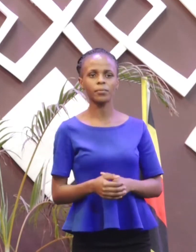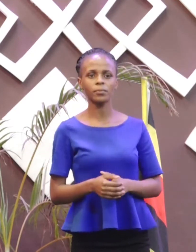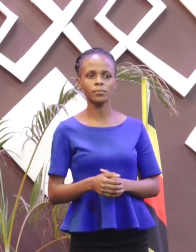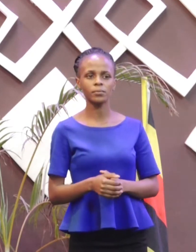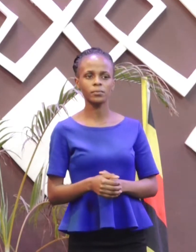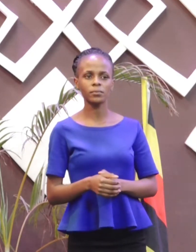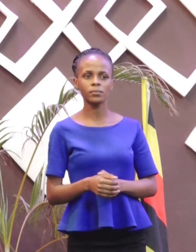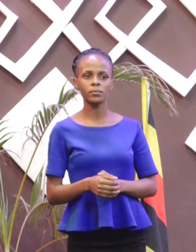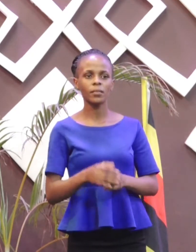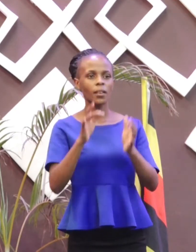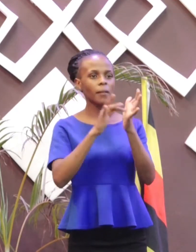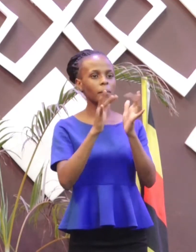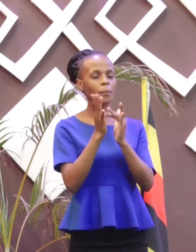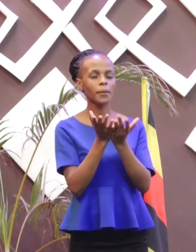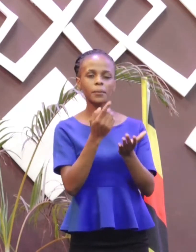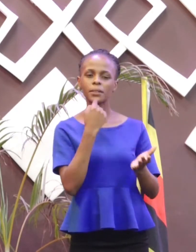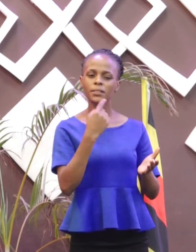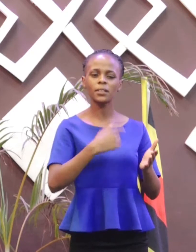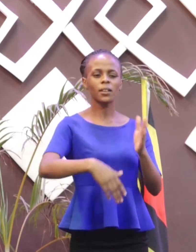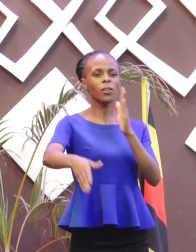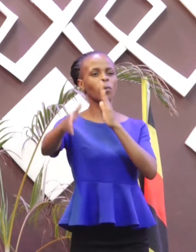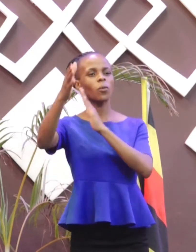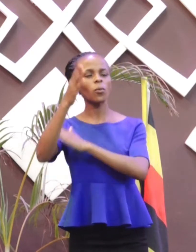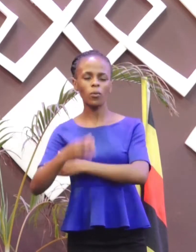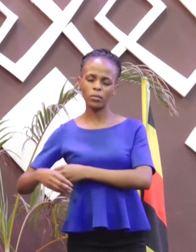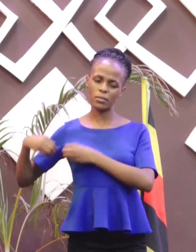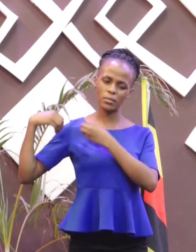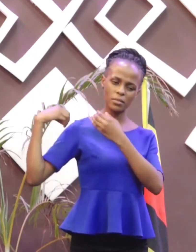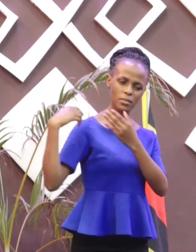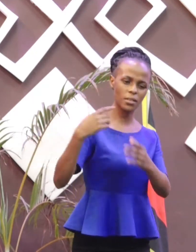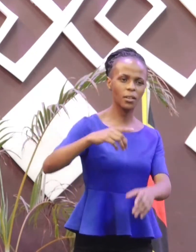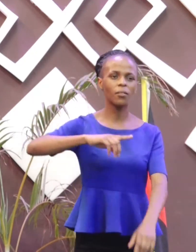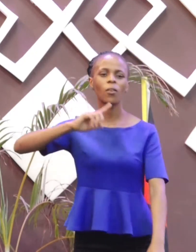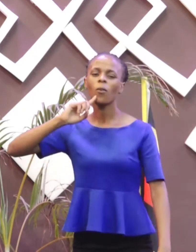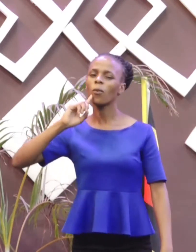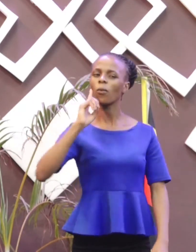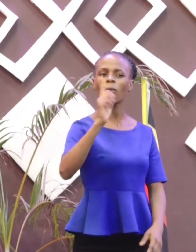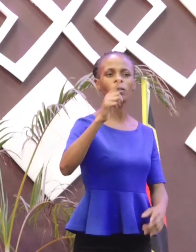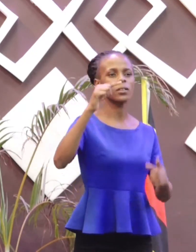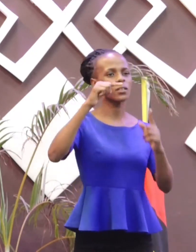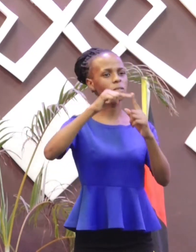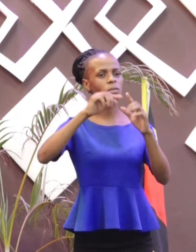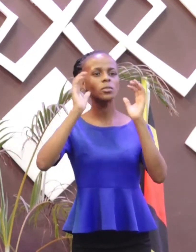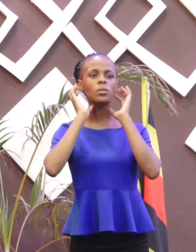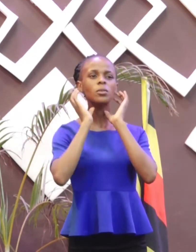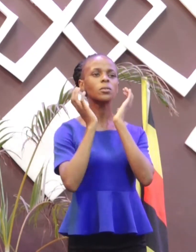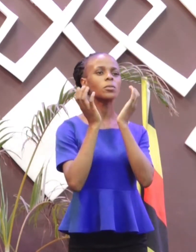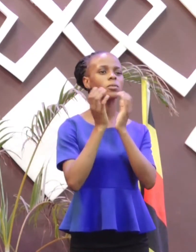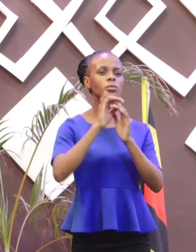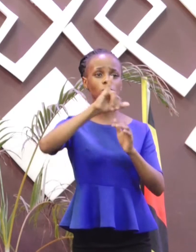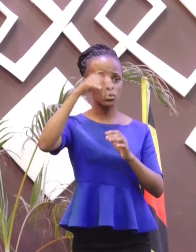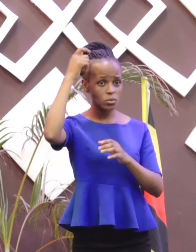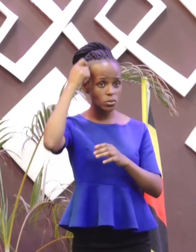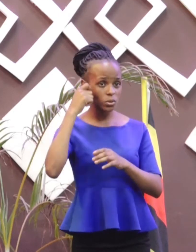yemu the bible says the lord gave this command to joshua son of nun be strong and courageous